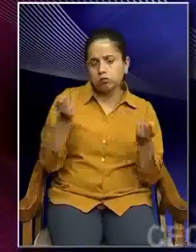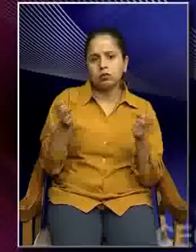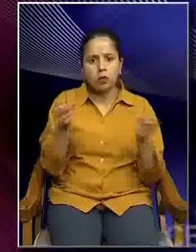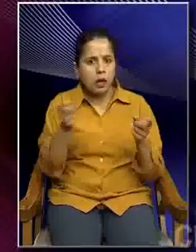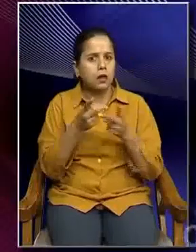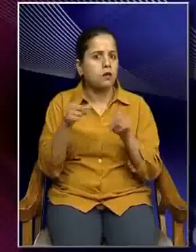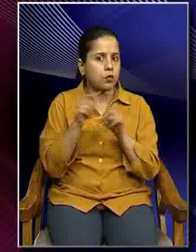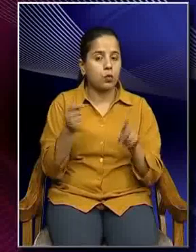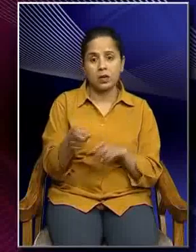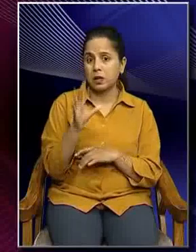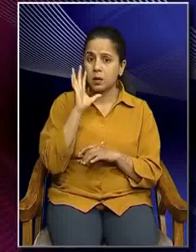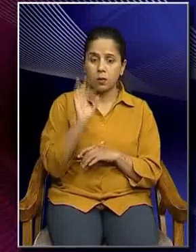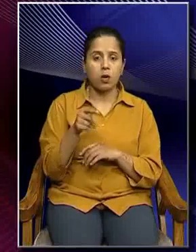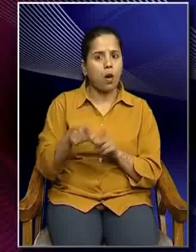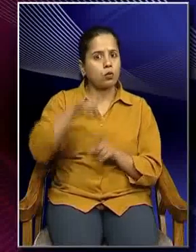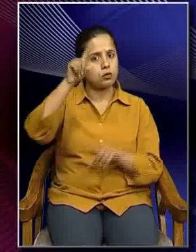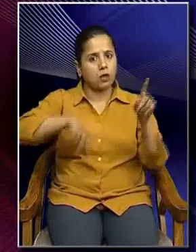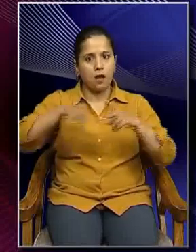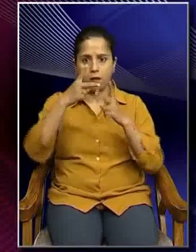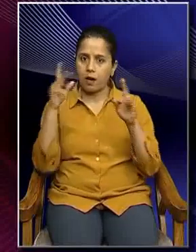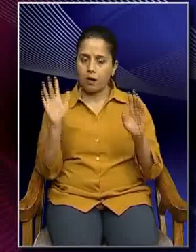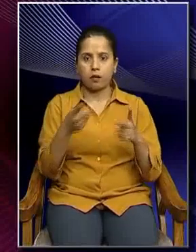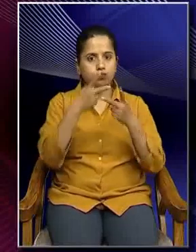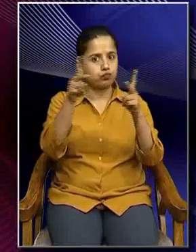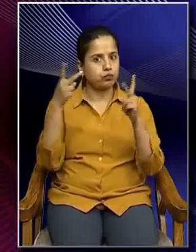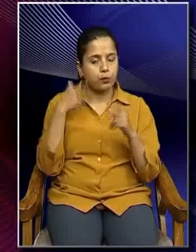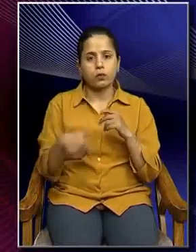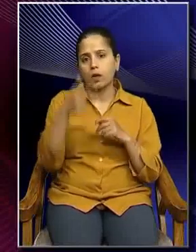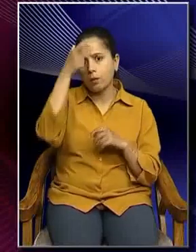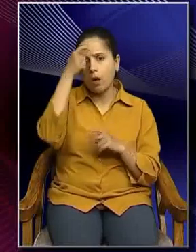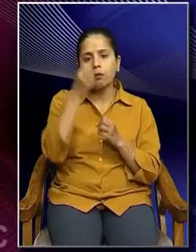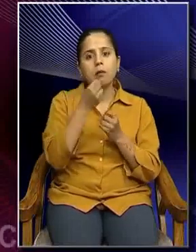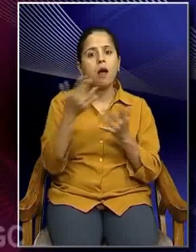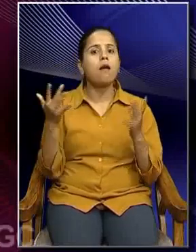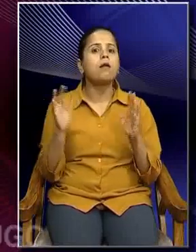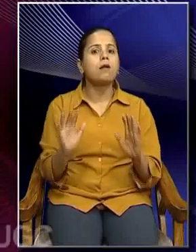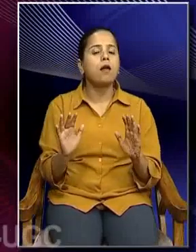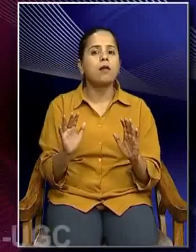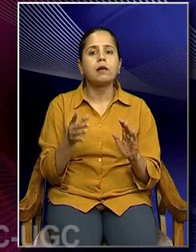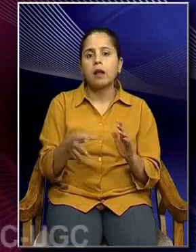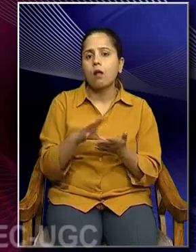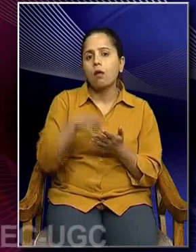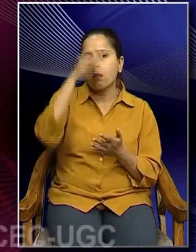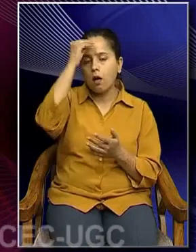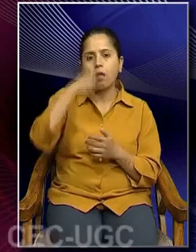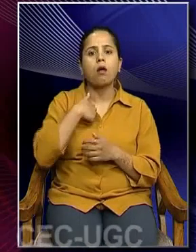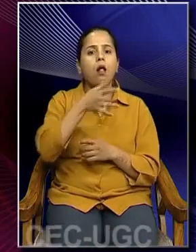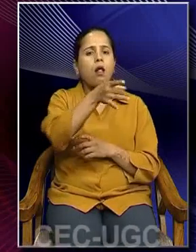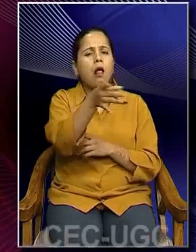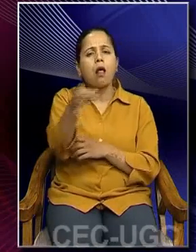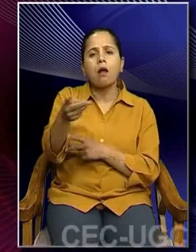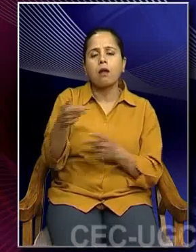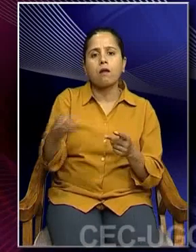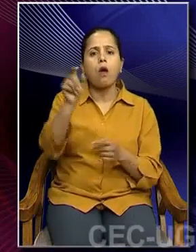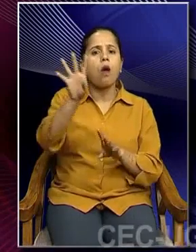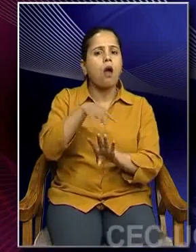critical, because given the diversities and the issues at hand, which is so critical, learning from each other's